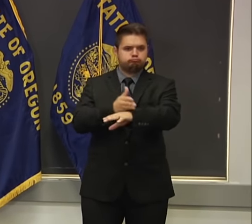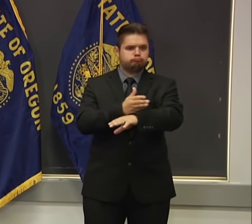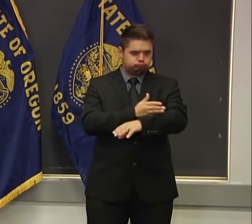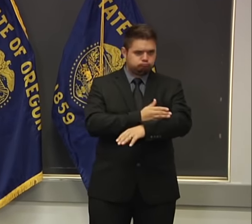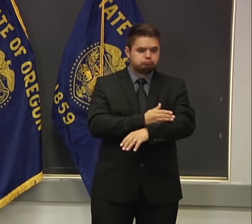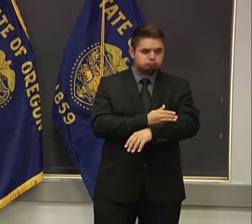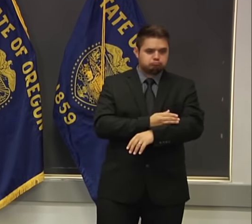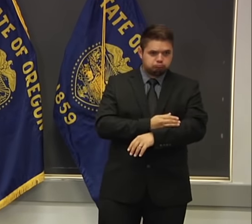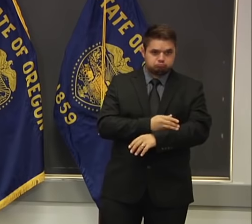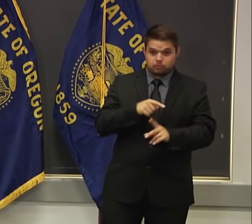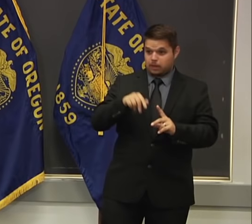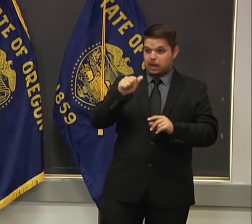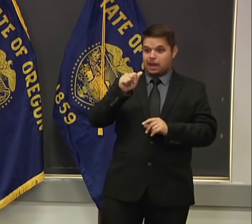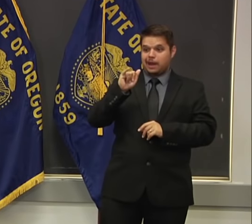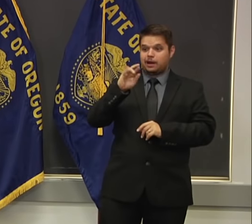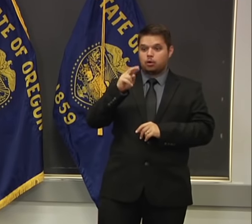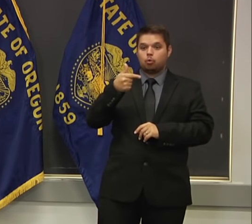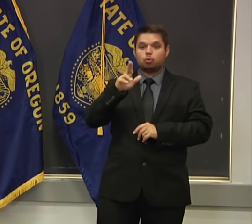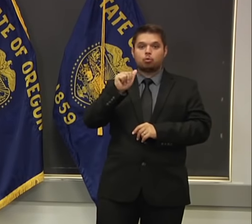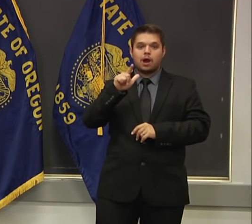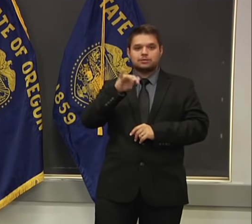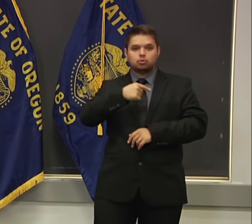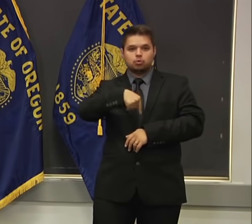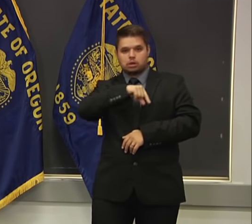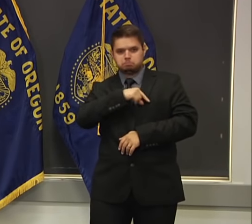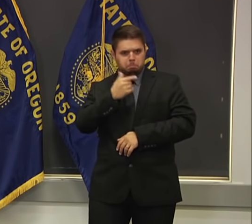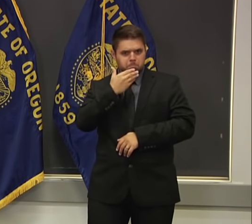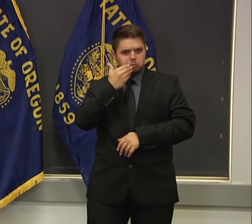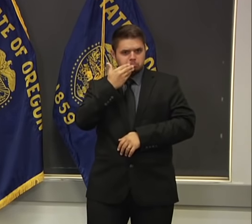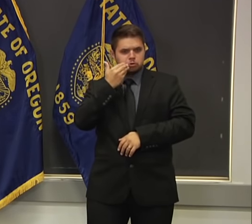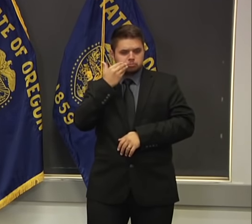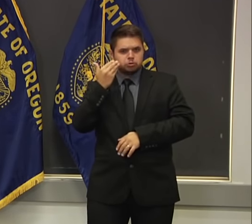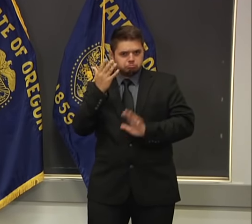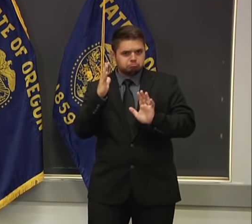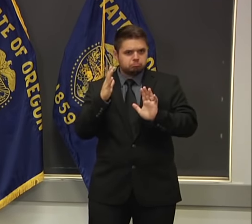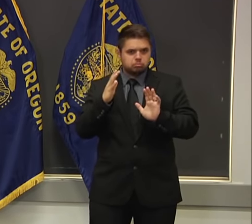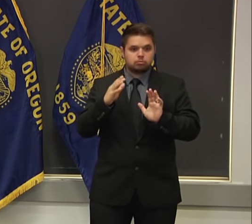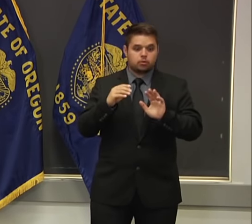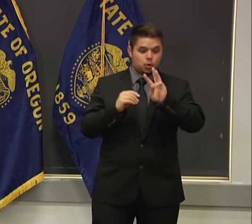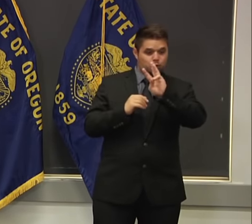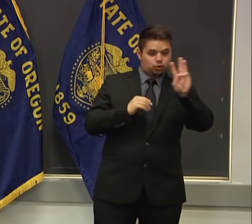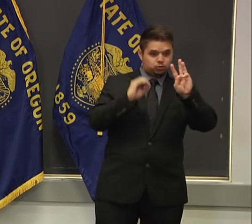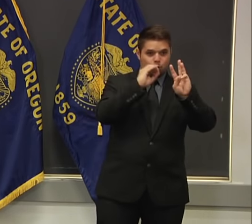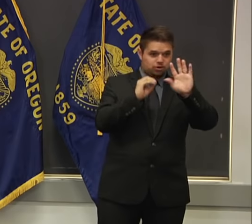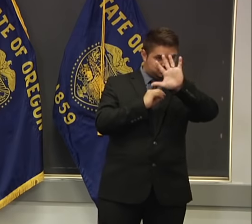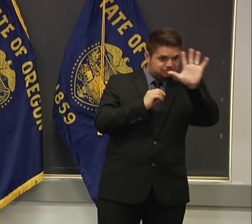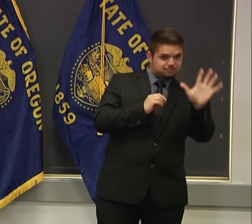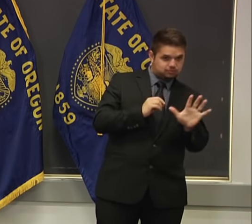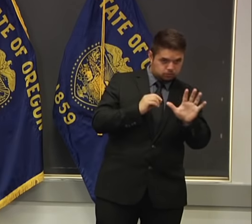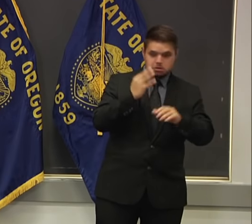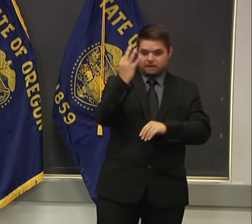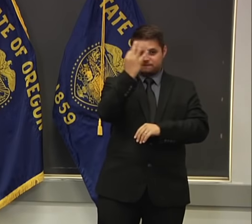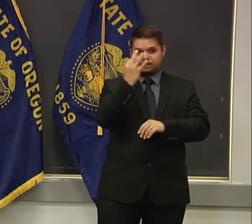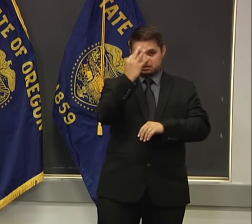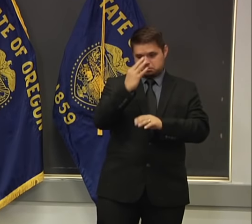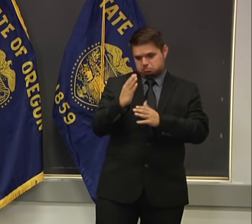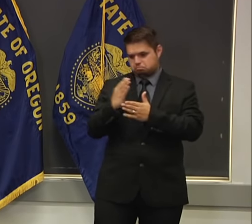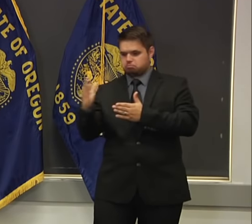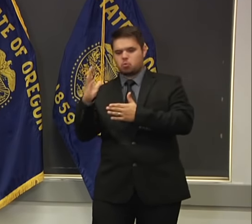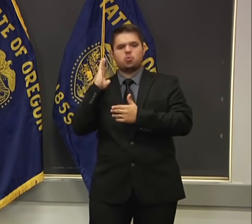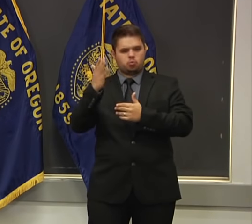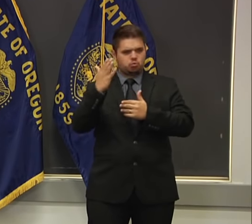we're optimistic that smoke in the rest of western Oregon will clear by middle of the day Friday, and central Oregon skies will clear over